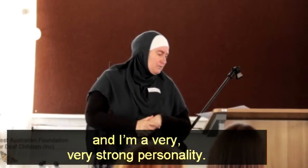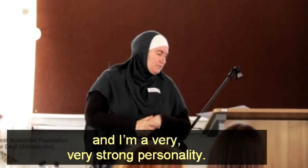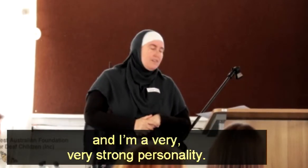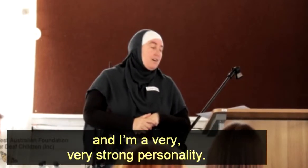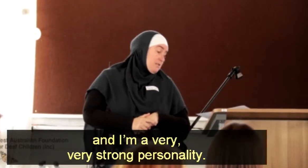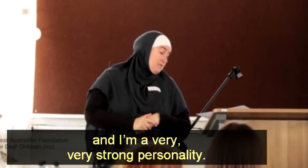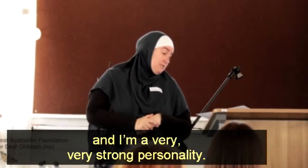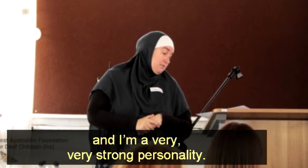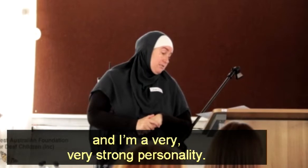very strong personality.